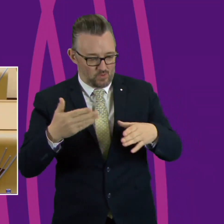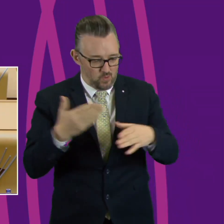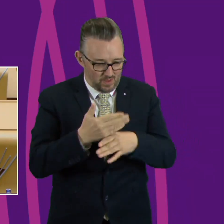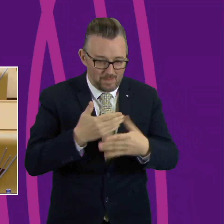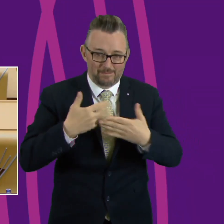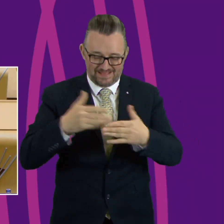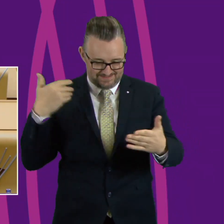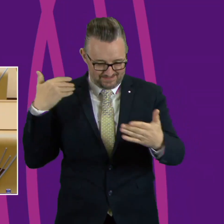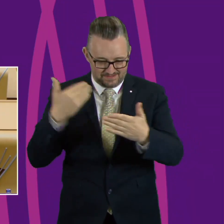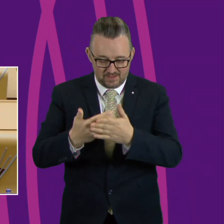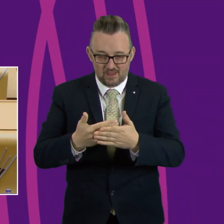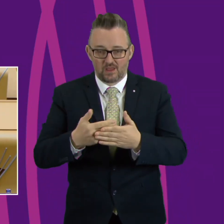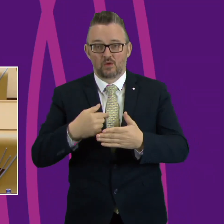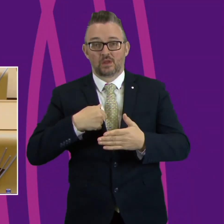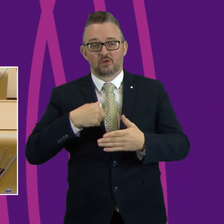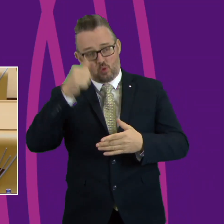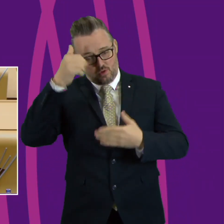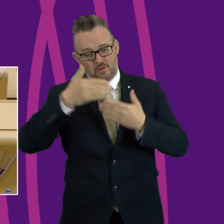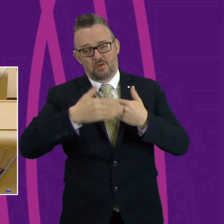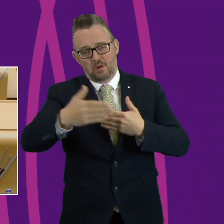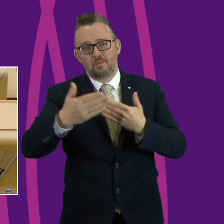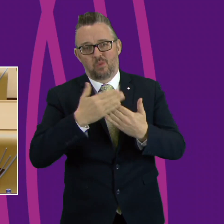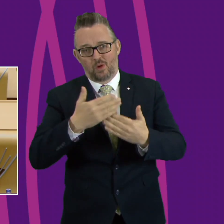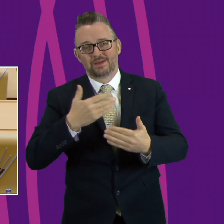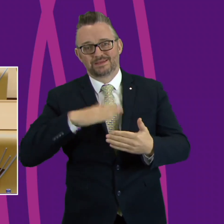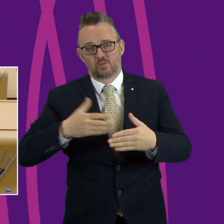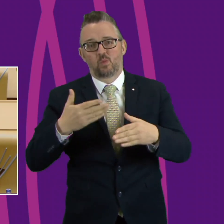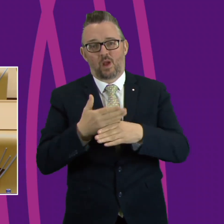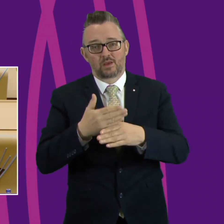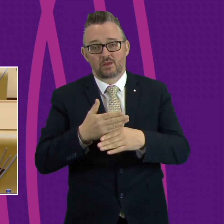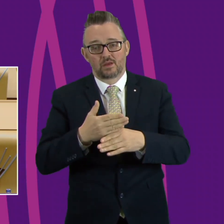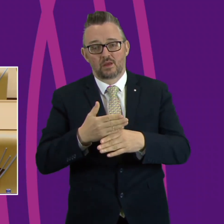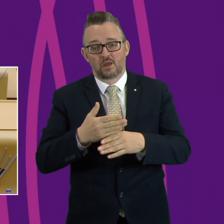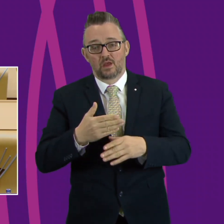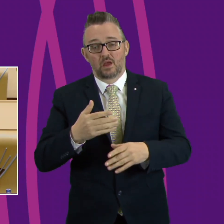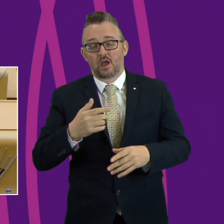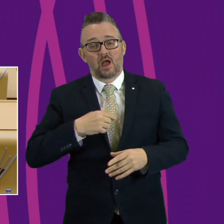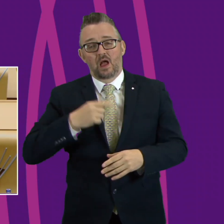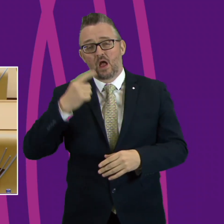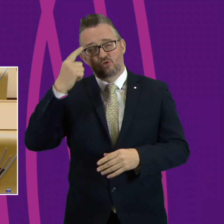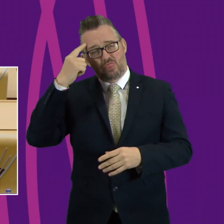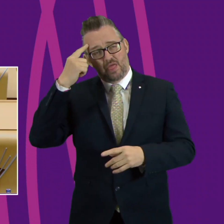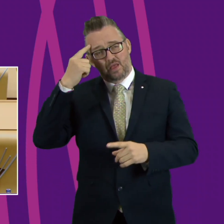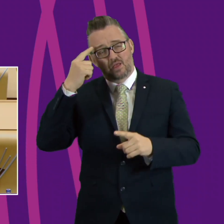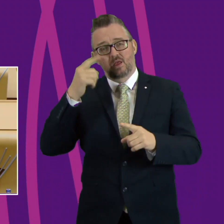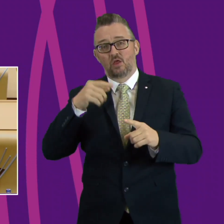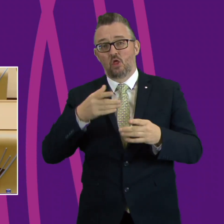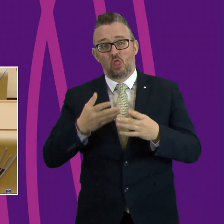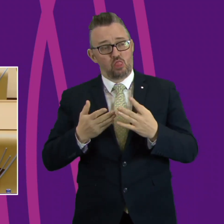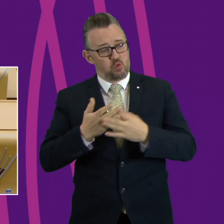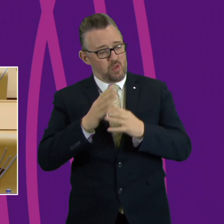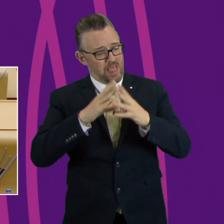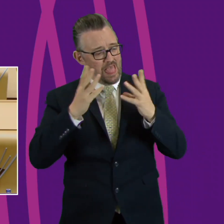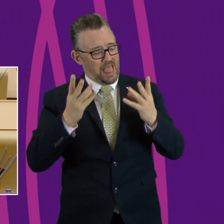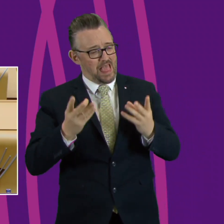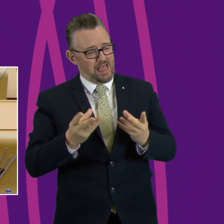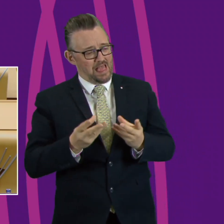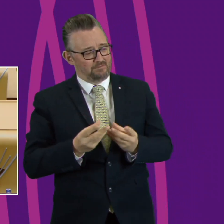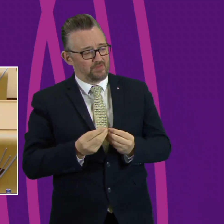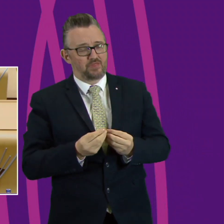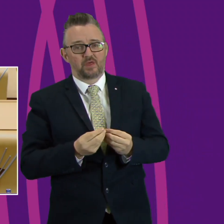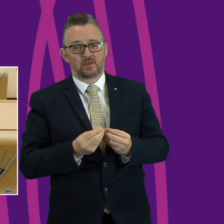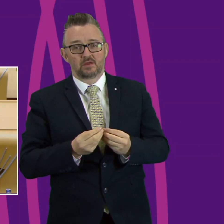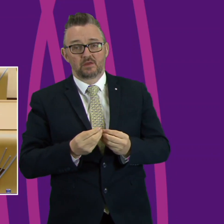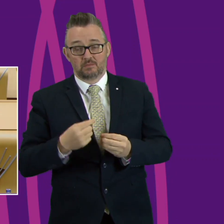that we need to do where that is raised with us, I genuinely don't think that throughout this pandemic I will ever be able to